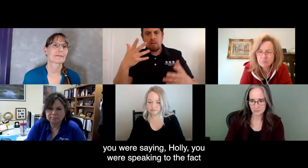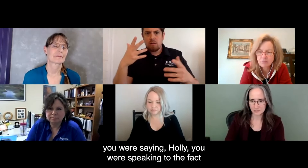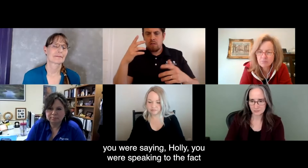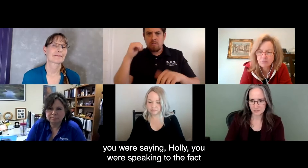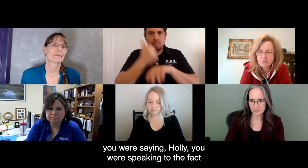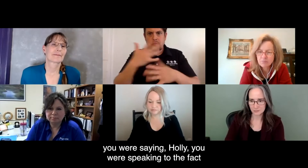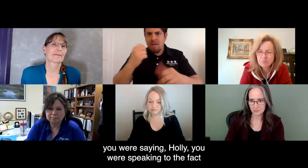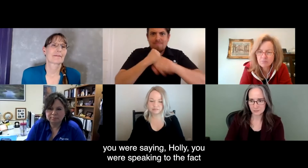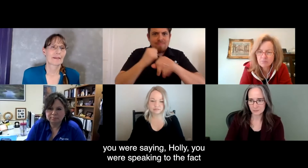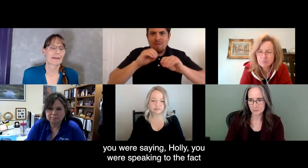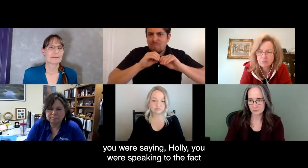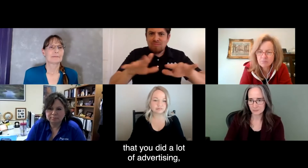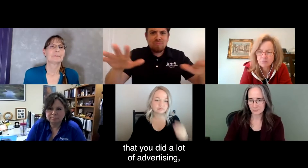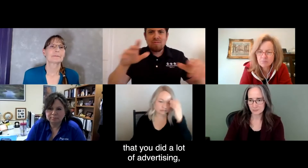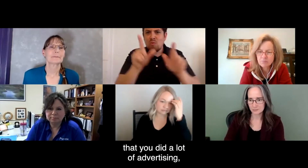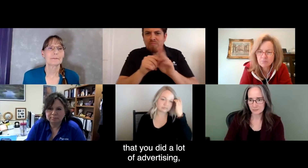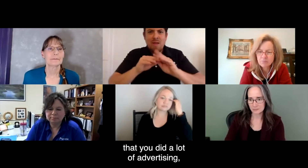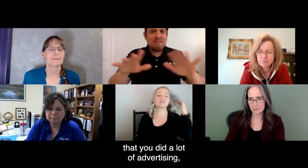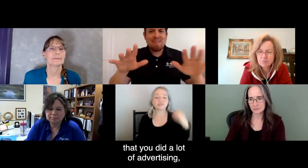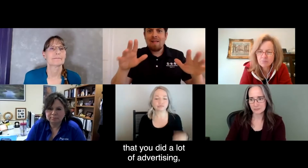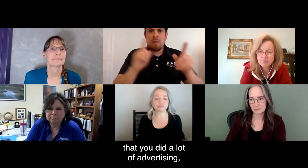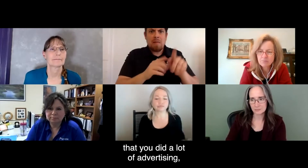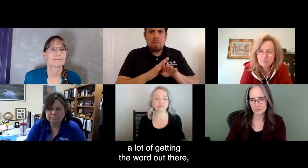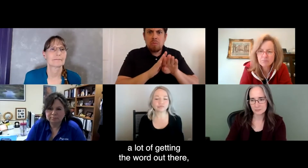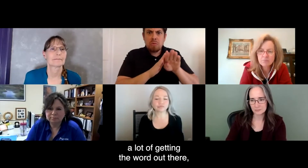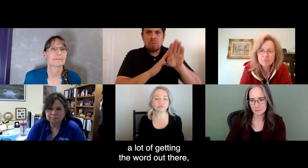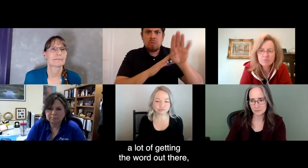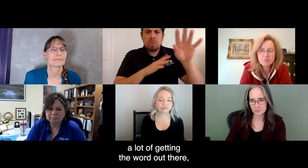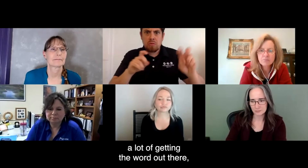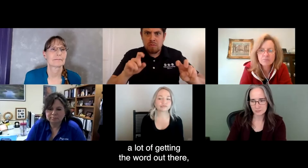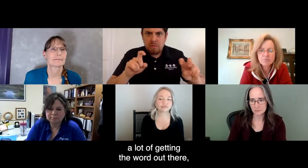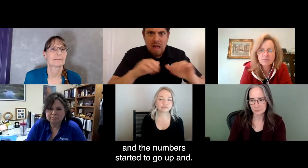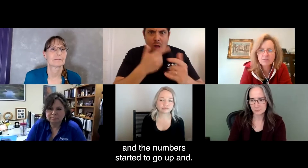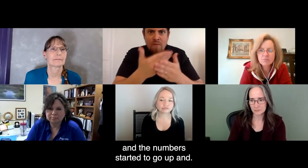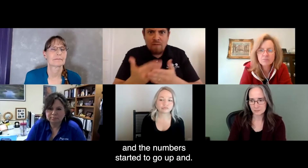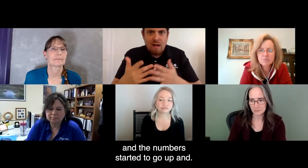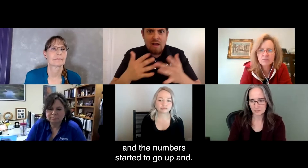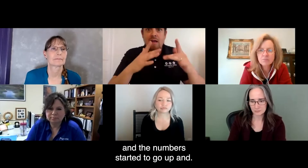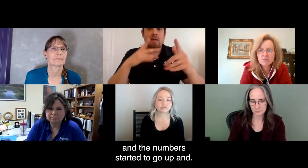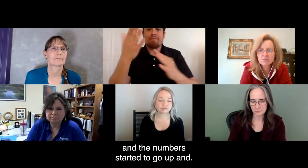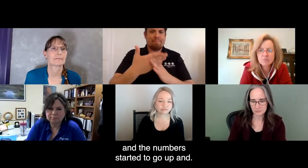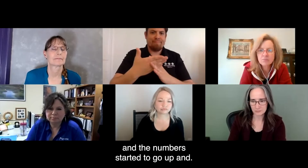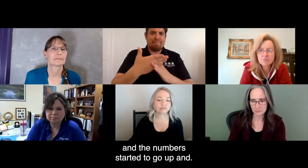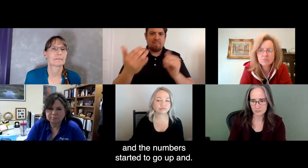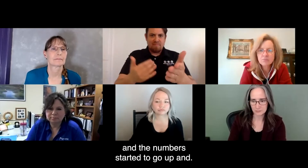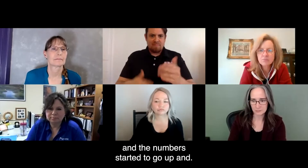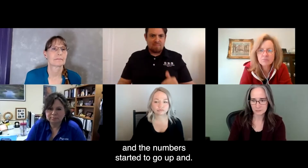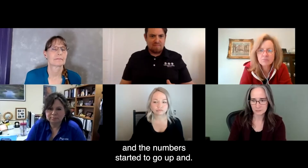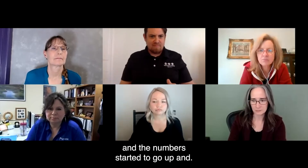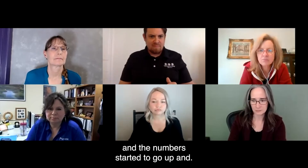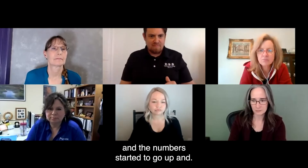were saying, Holly, you were speaking to the fact that you did a lot of advertising, a lot of getting the word out there, and the numbers started to go up and